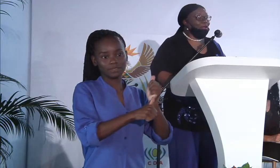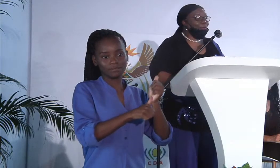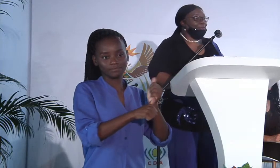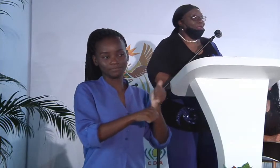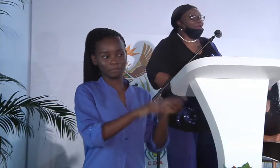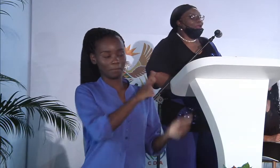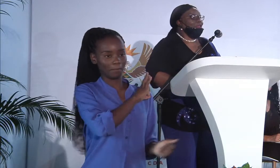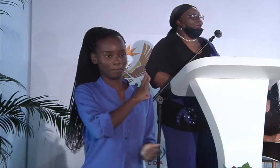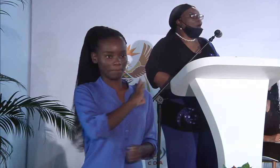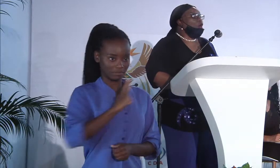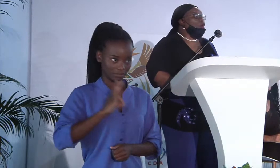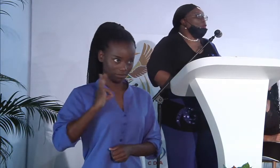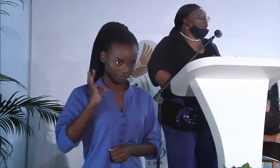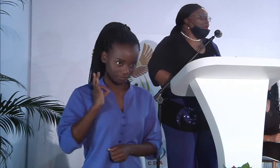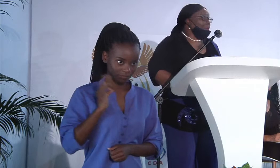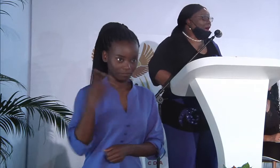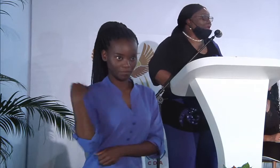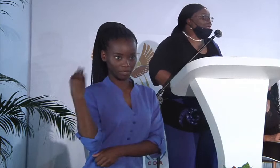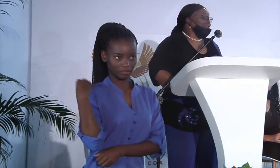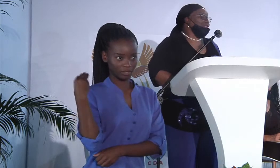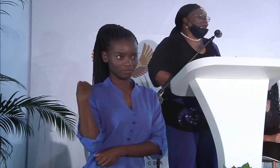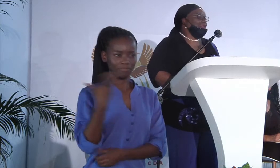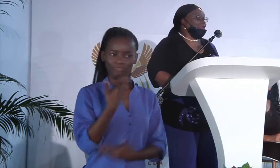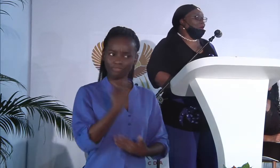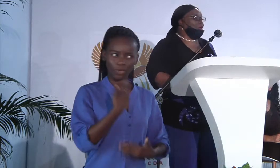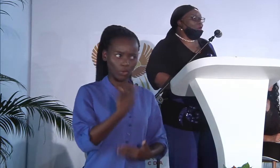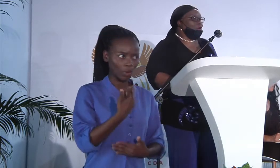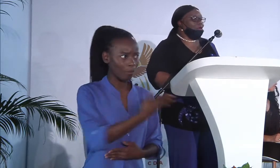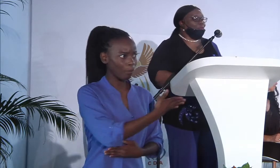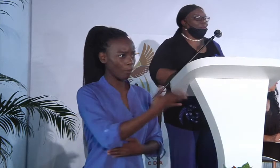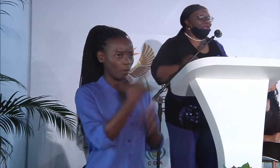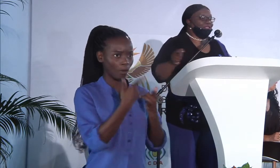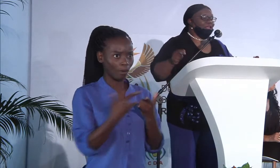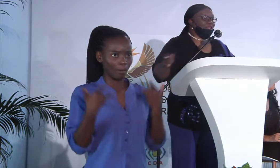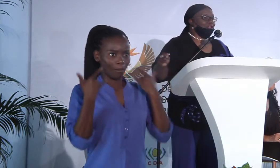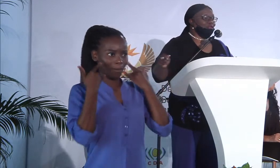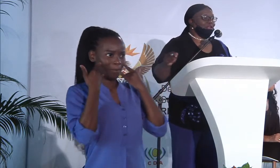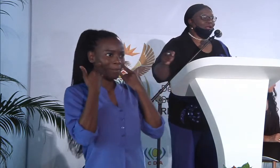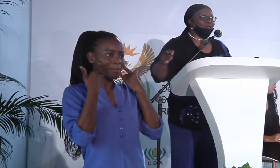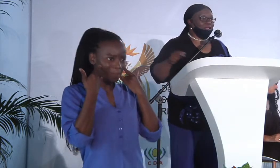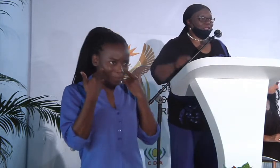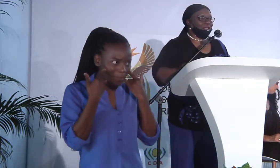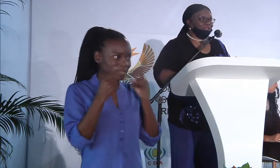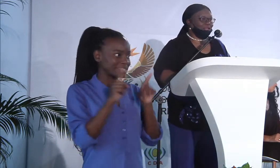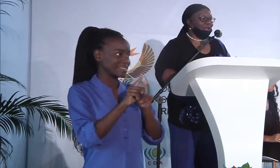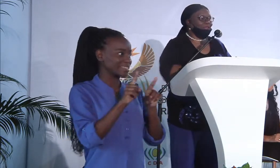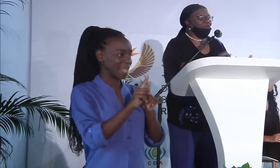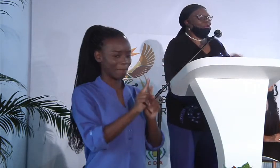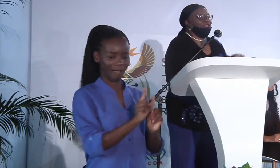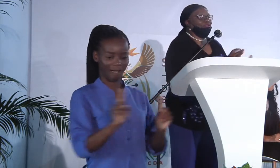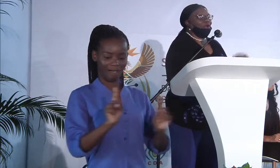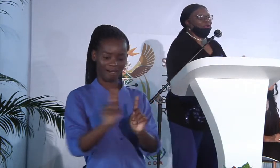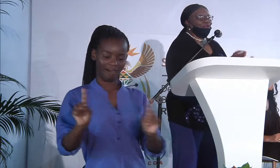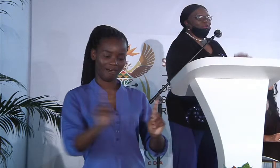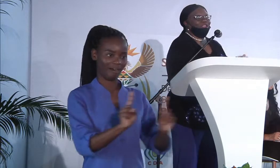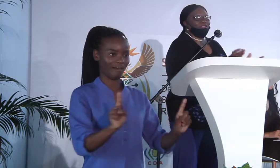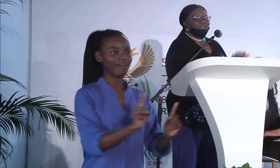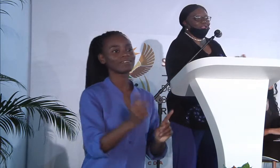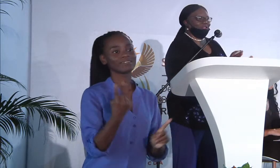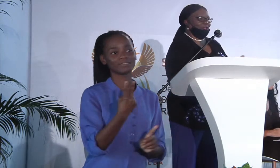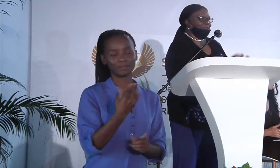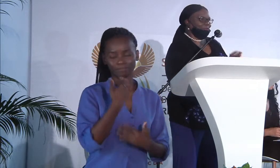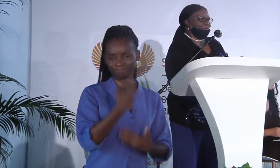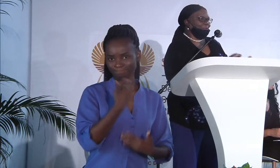Here, they are all wearing masks and they're all maintaining social distancing. I think we need to acknowledge